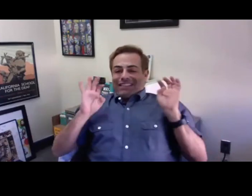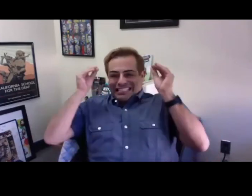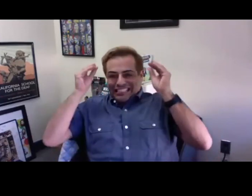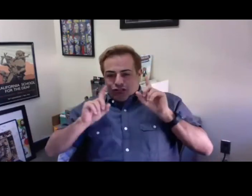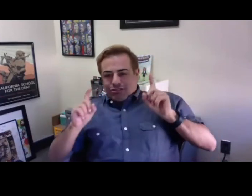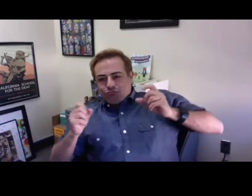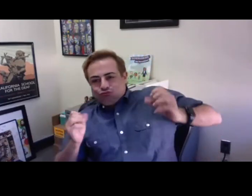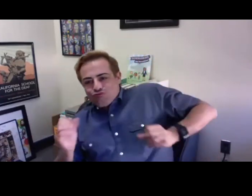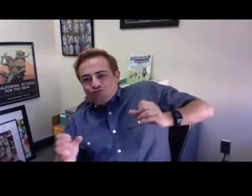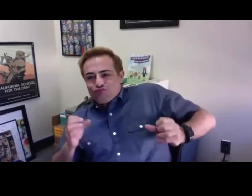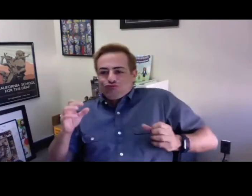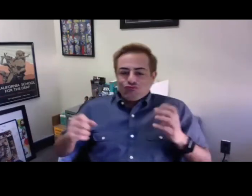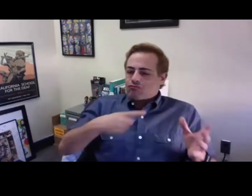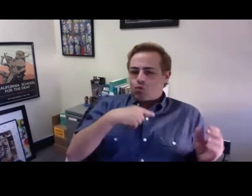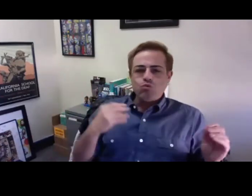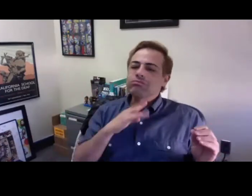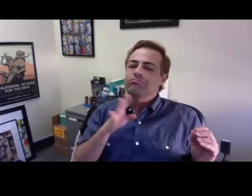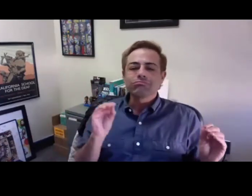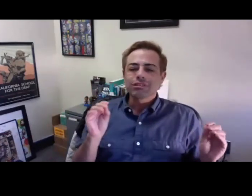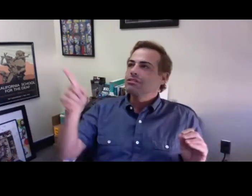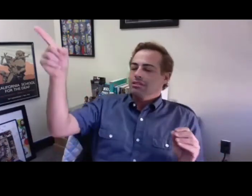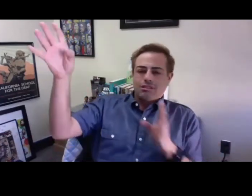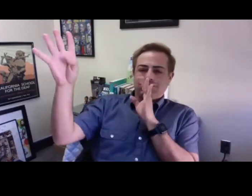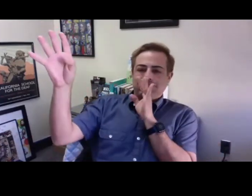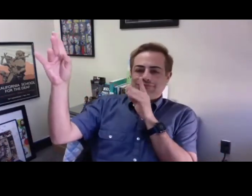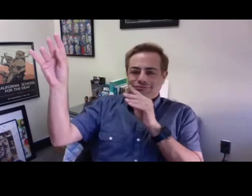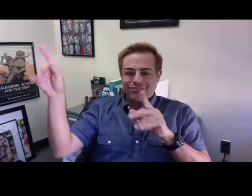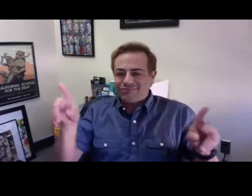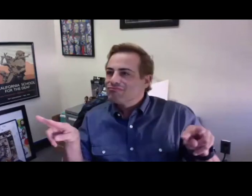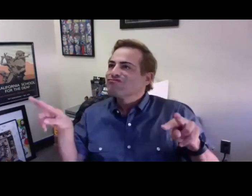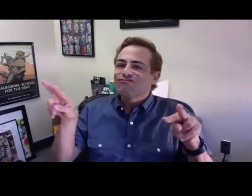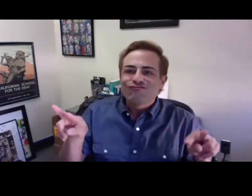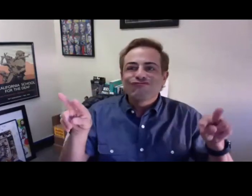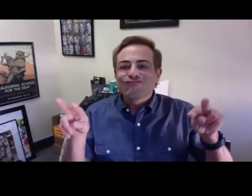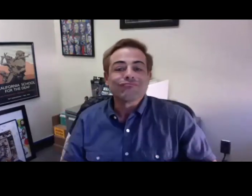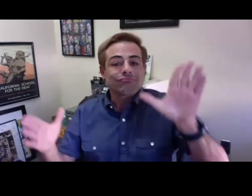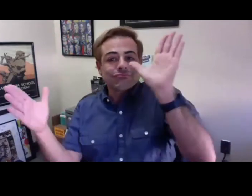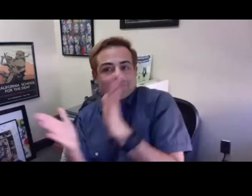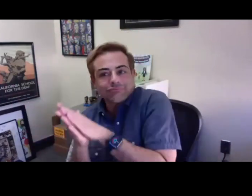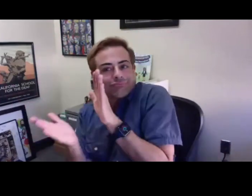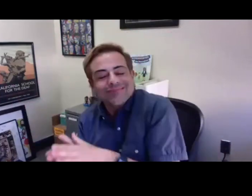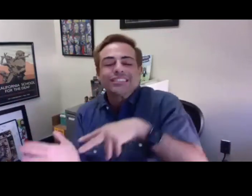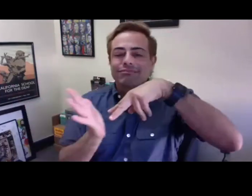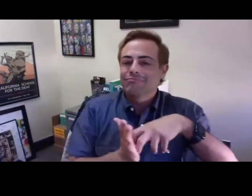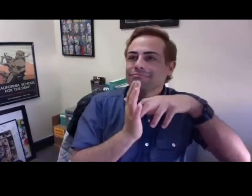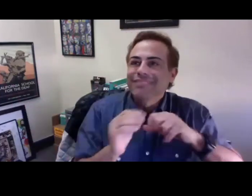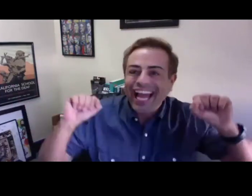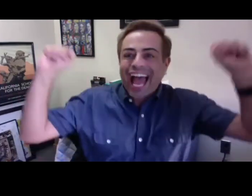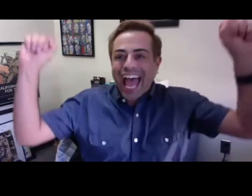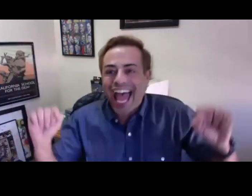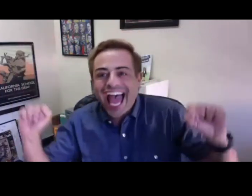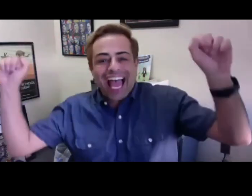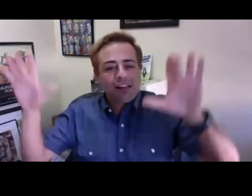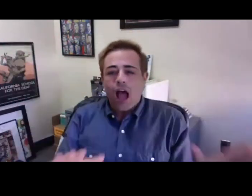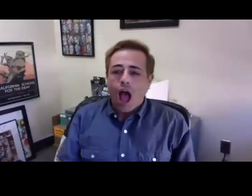time. And the staff and teachers are using sign language, no voice, but the TV has voice on. And so